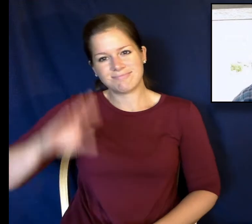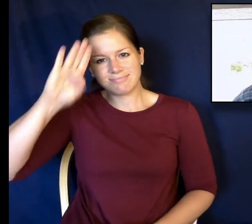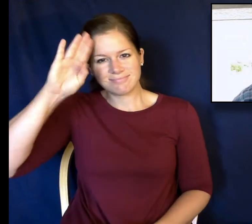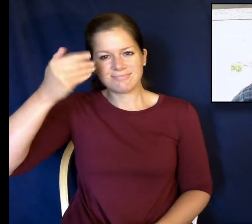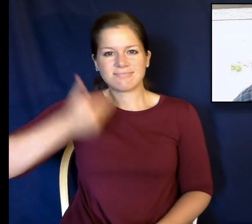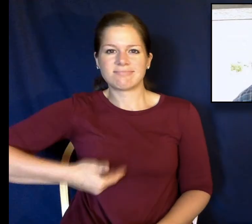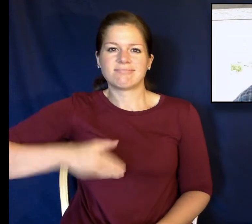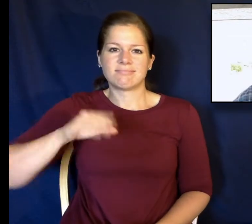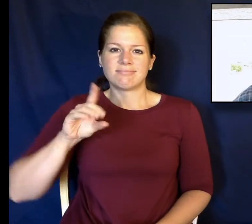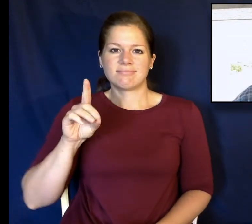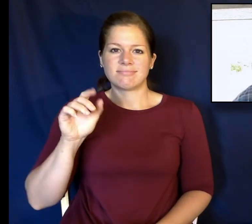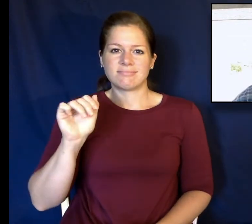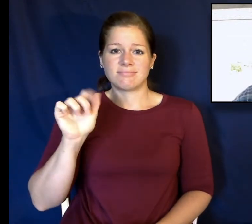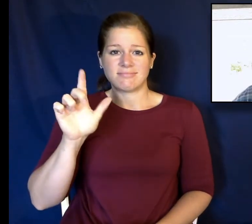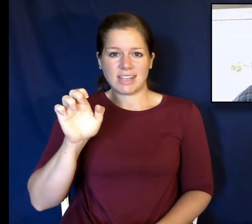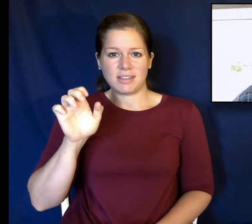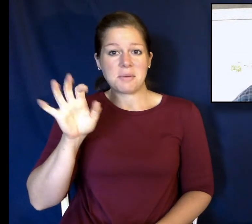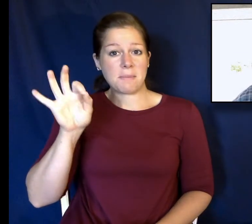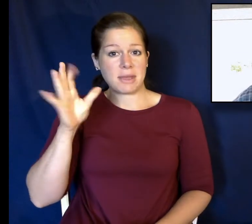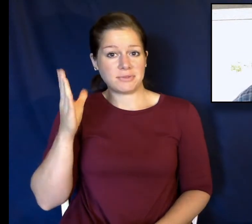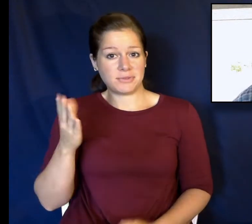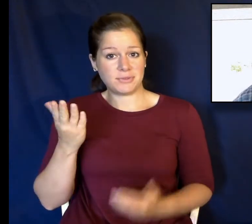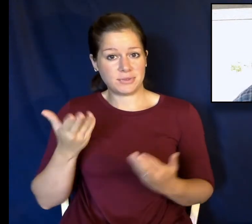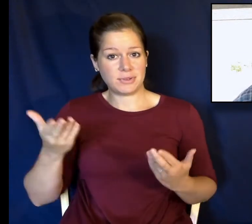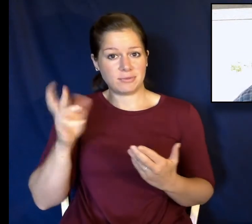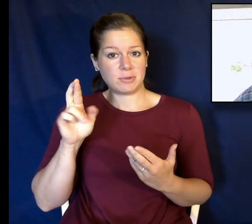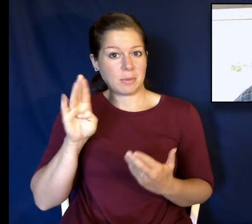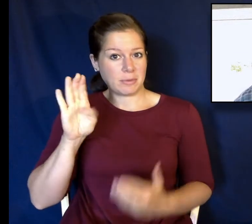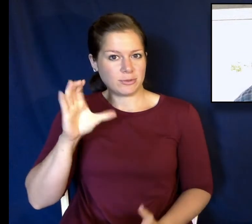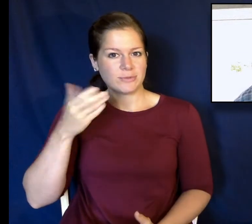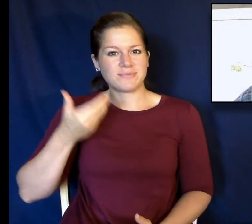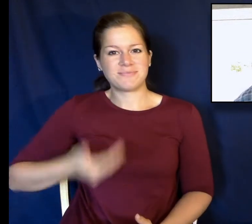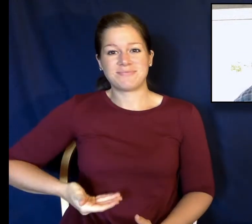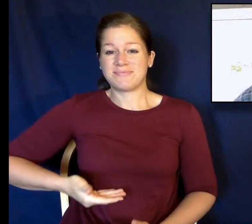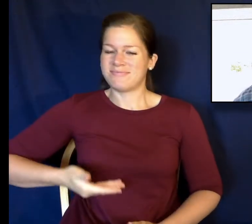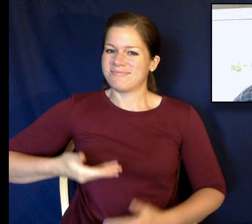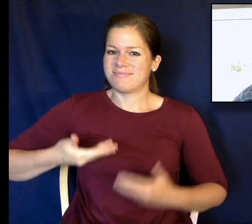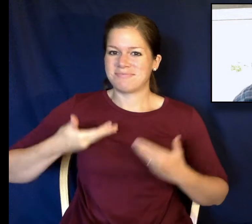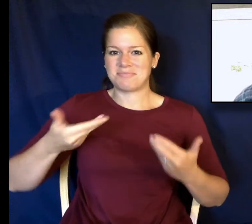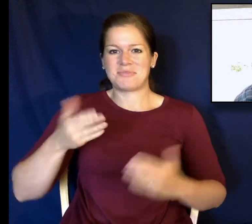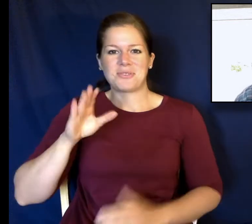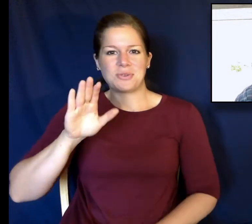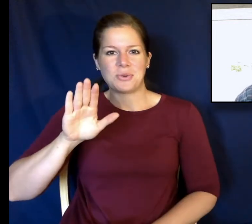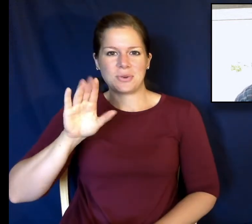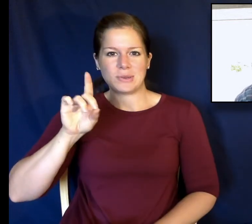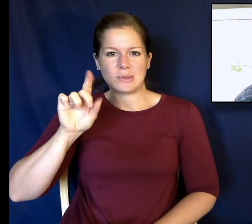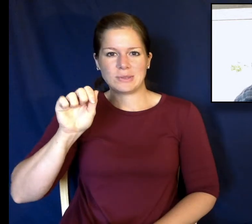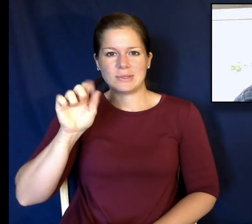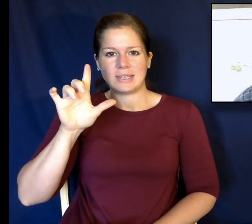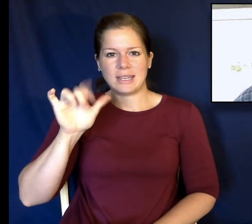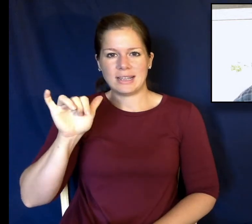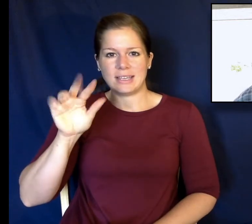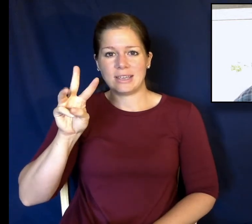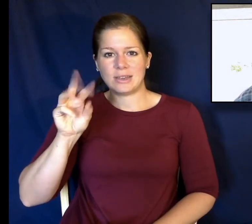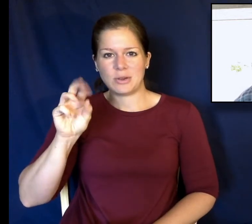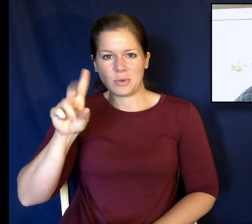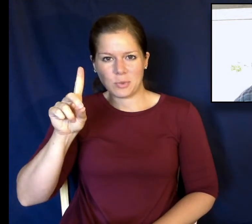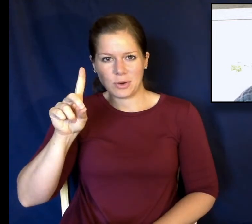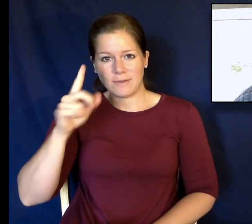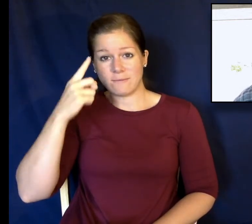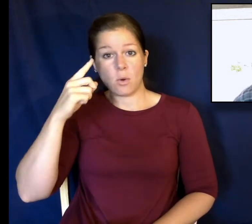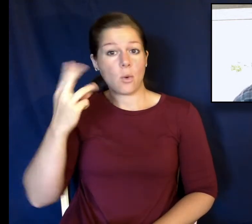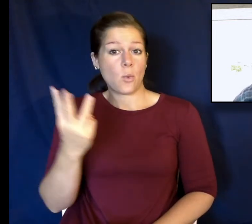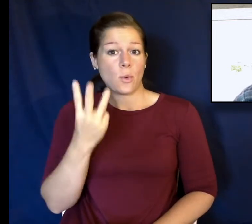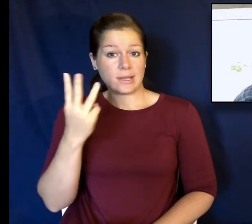Hi, my name is Dale. I'm one of the pastors here at Redeemer Bible Church, and this is your daily word for Wednesday, May